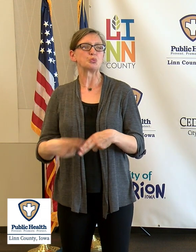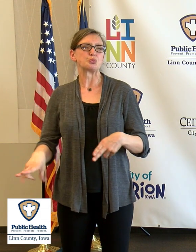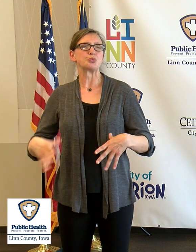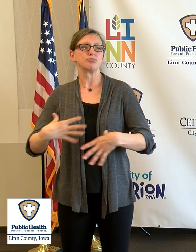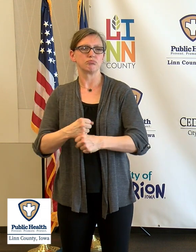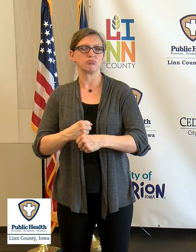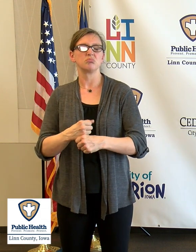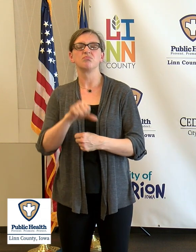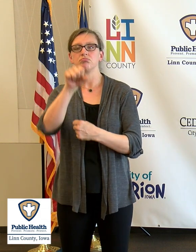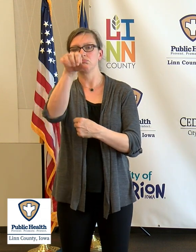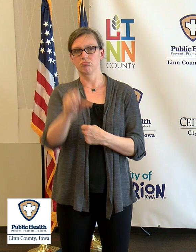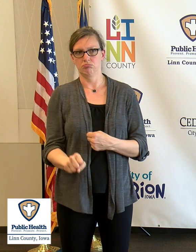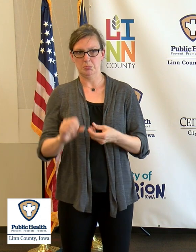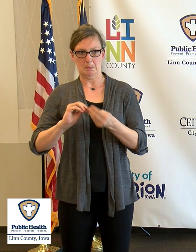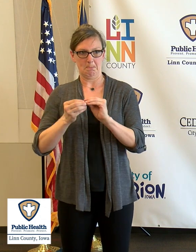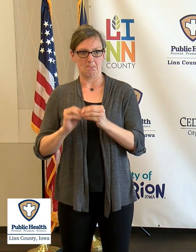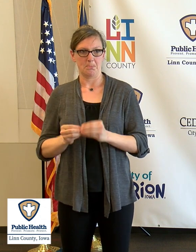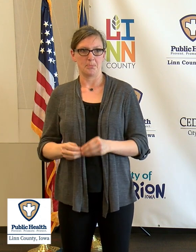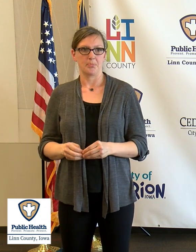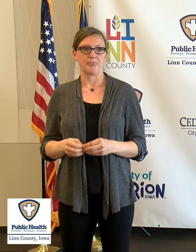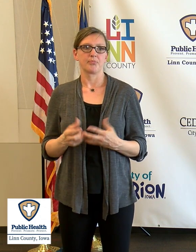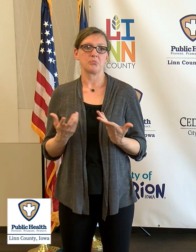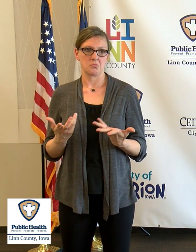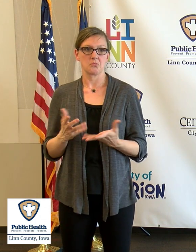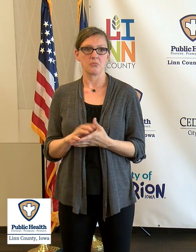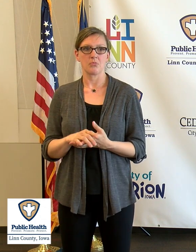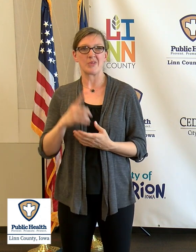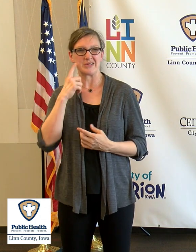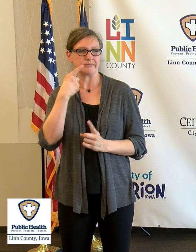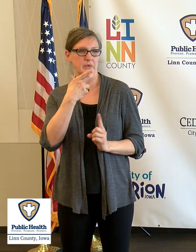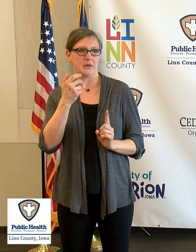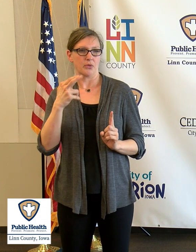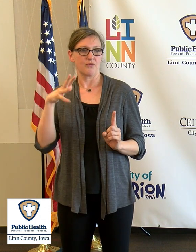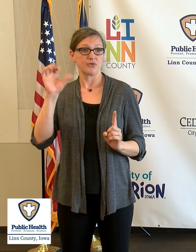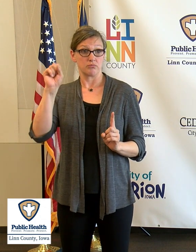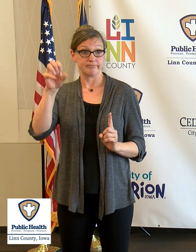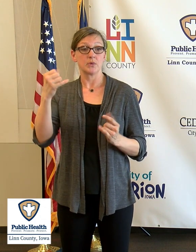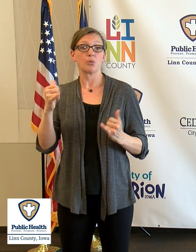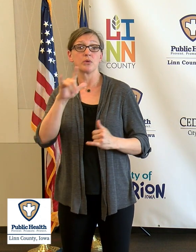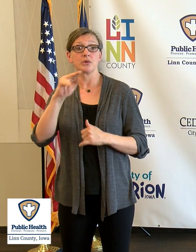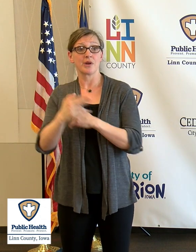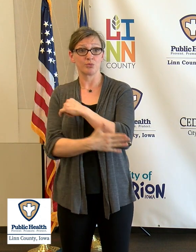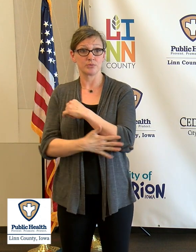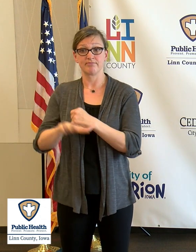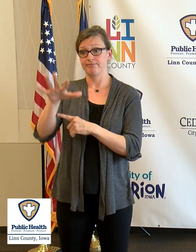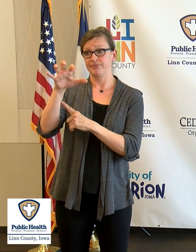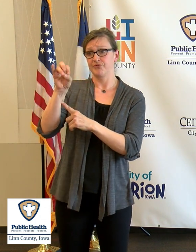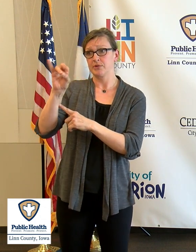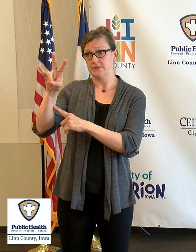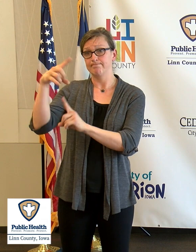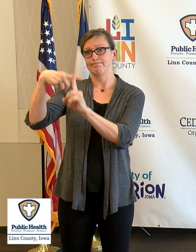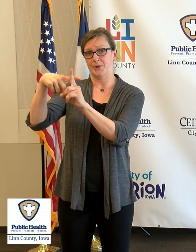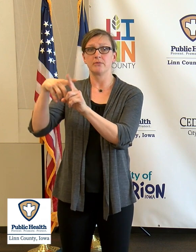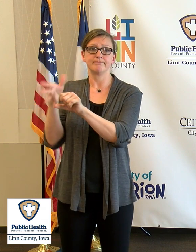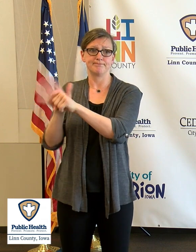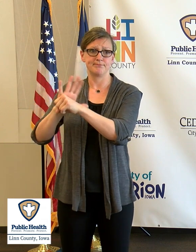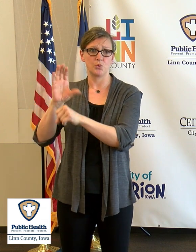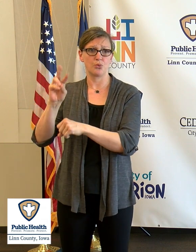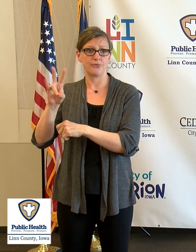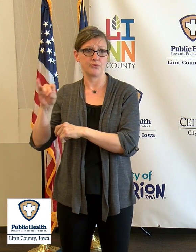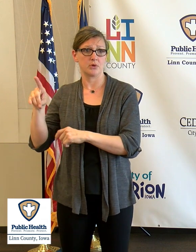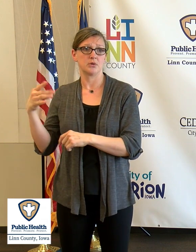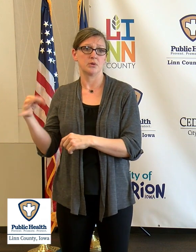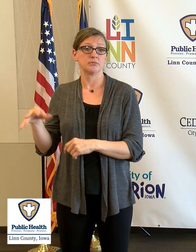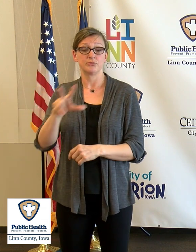metrics to date that Heather shared. Linn County currently has 507 cases, 33 deaths,